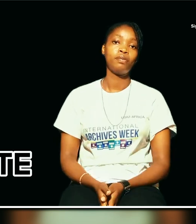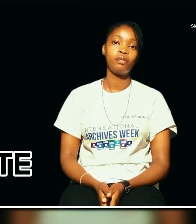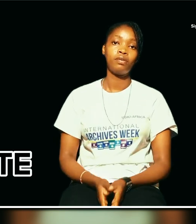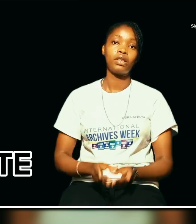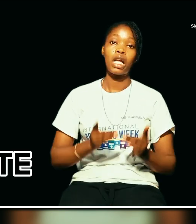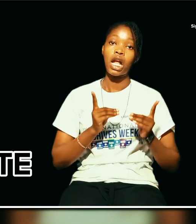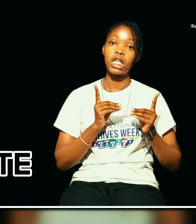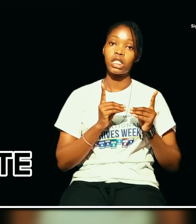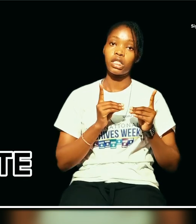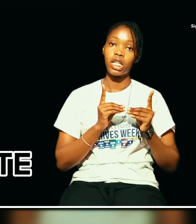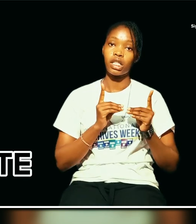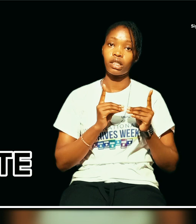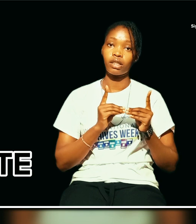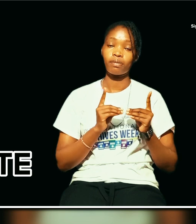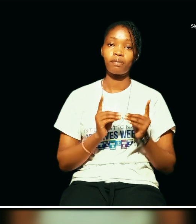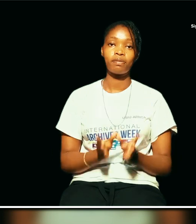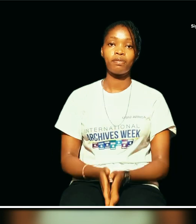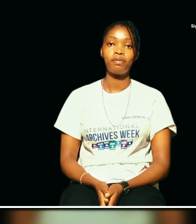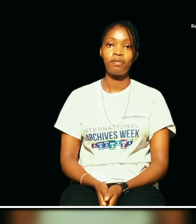date,